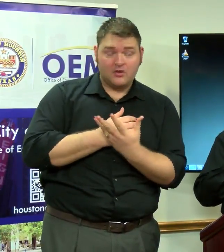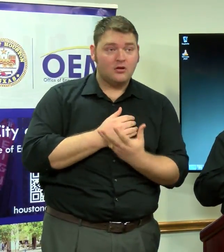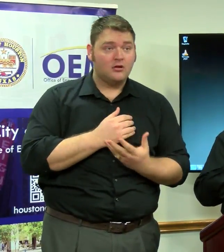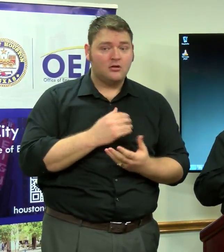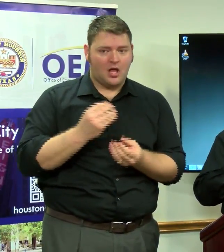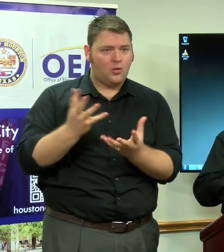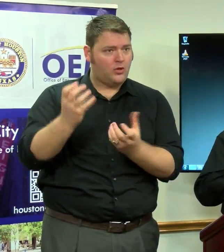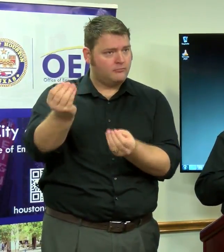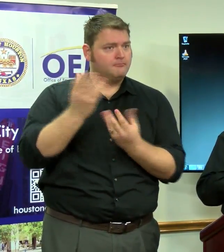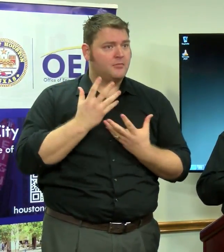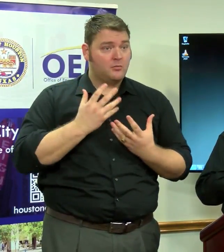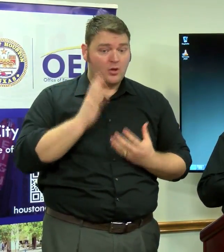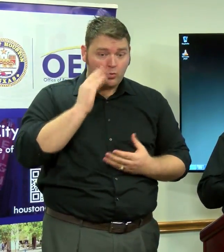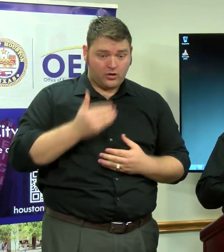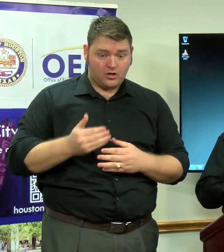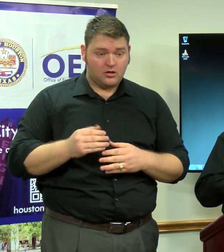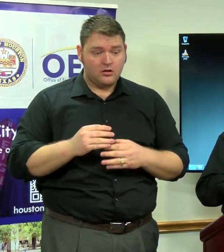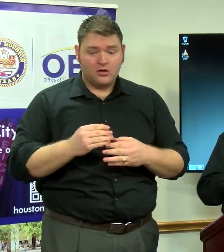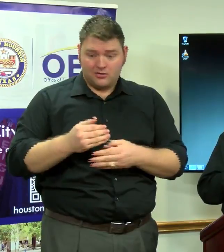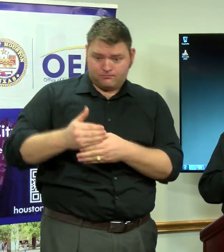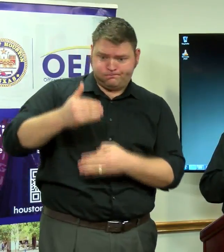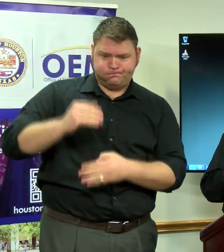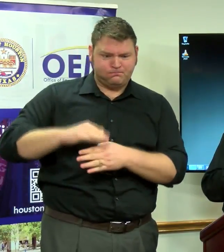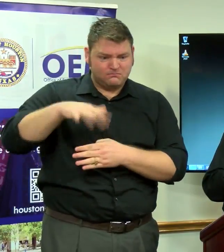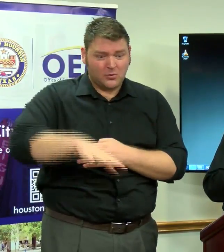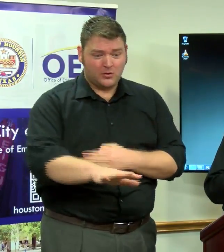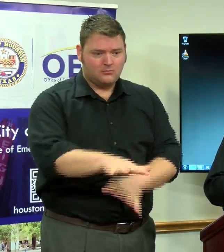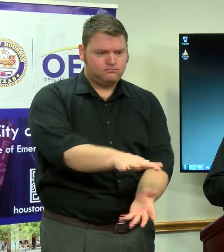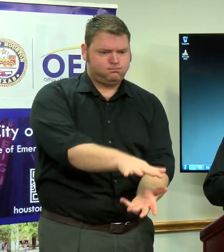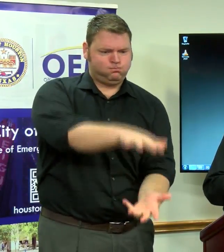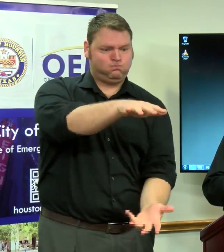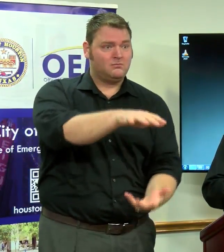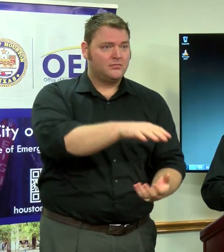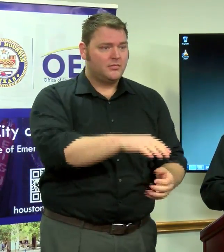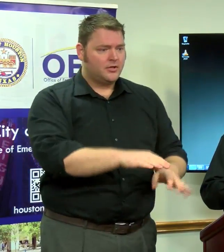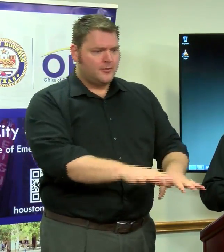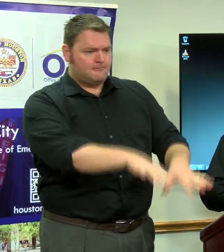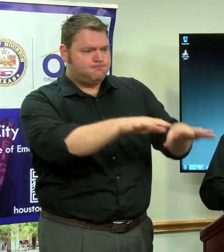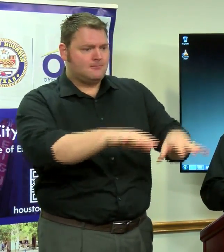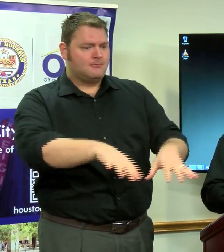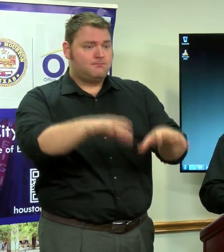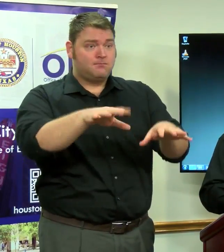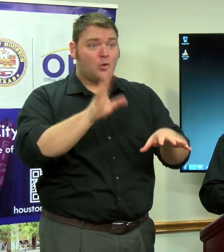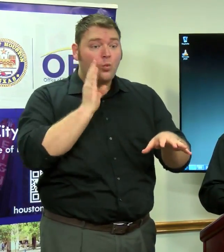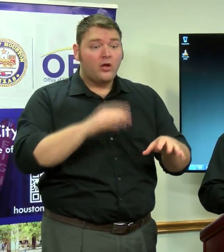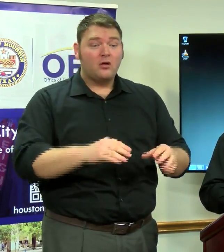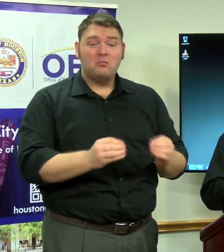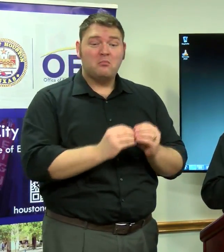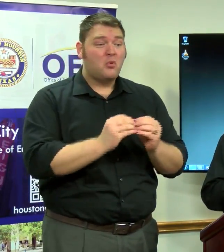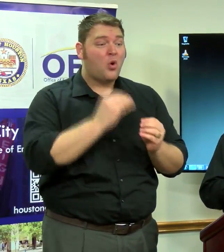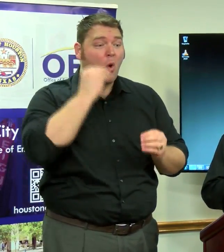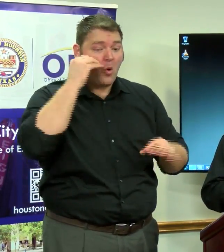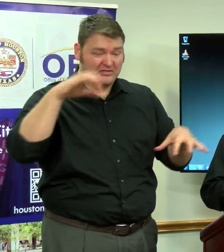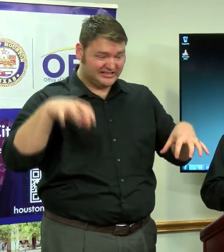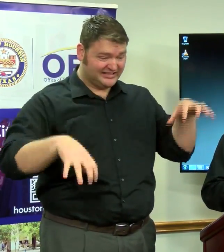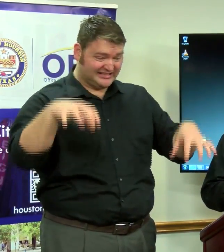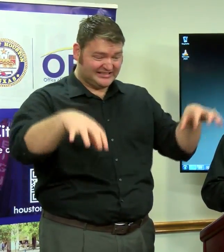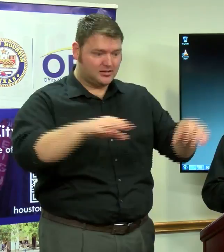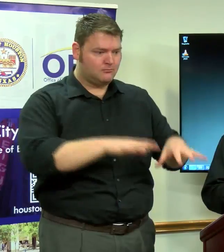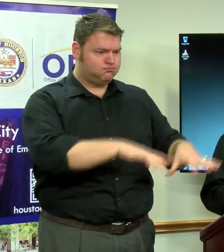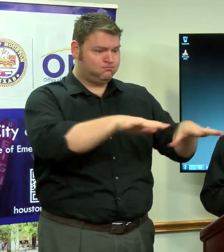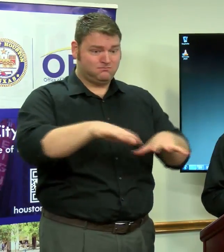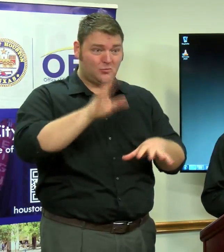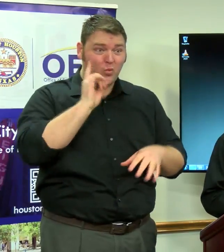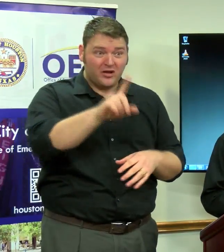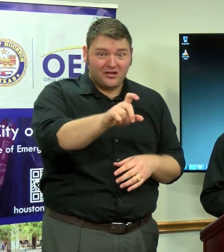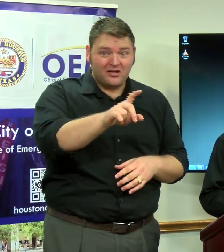Buffalo Bayou and get some, whether or not there's going to be more flooding of homes in the area. So this is what we know at this